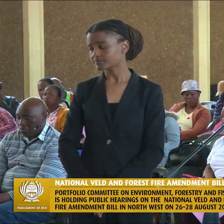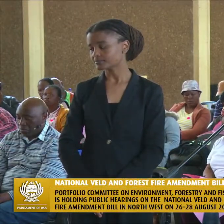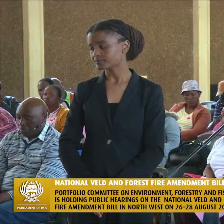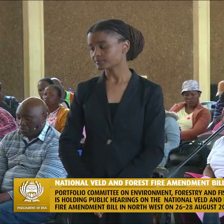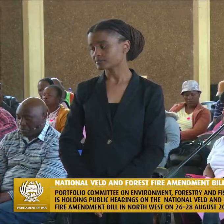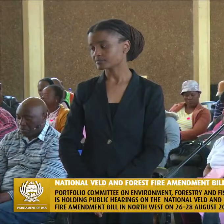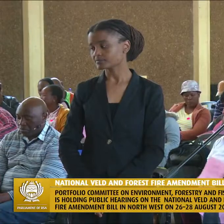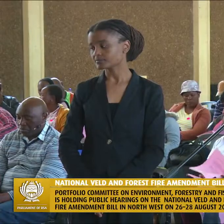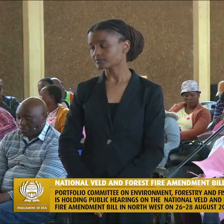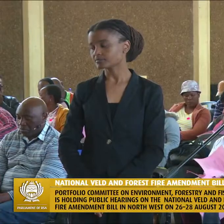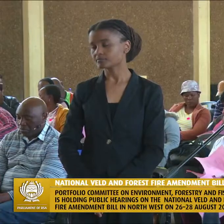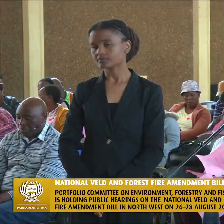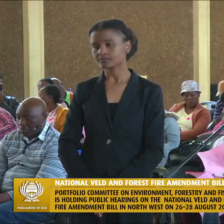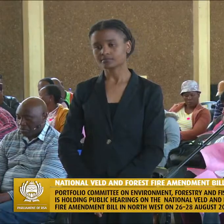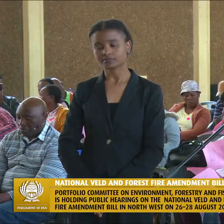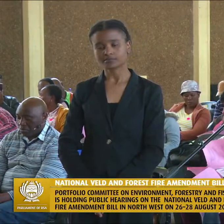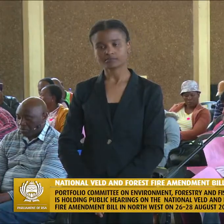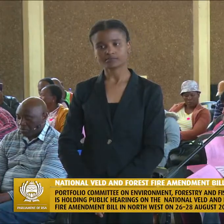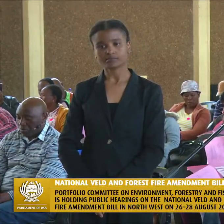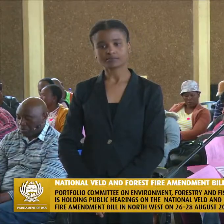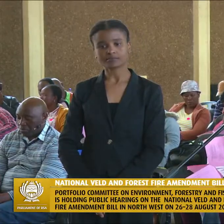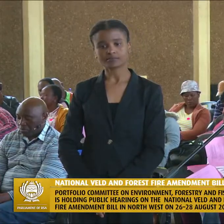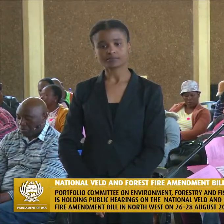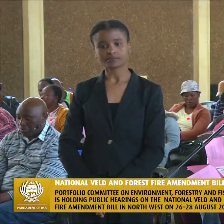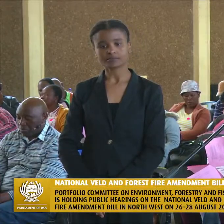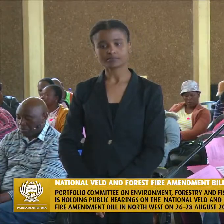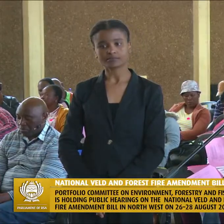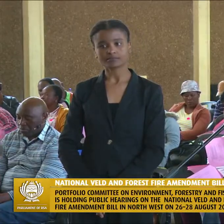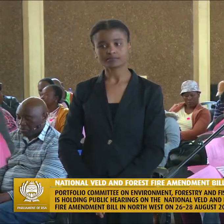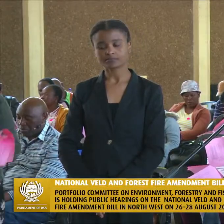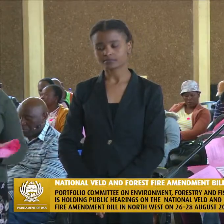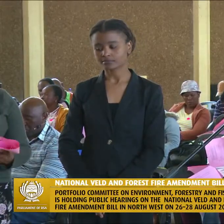explains that the government have to